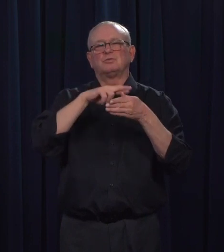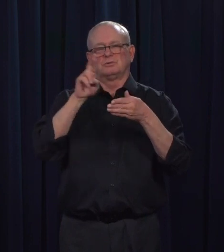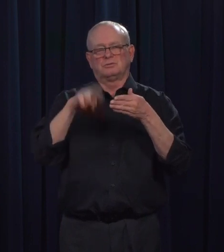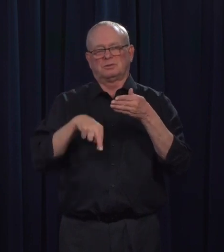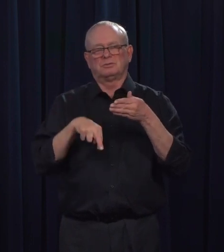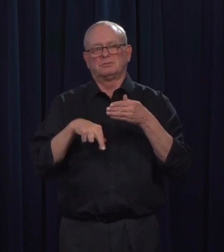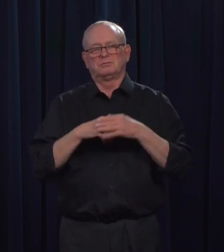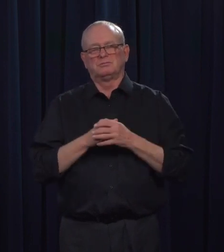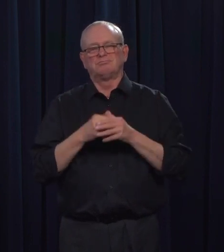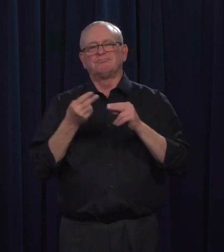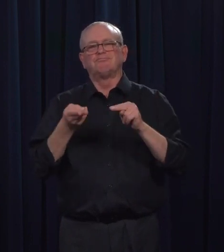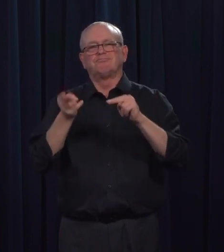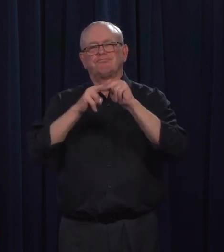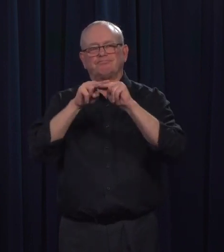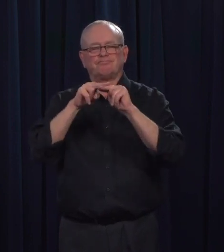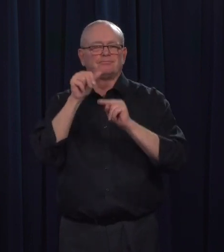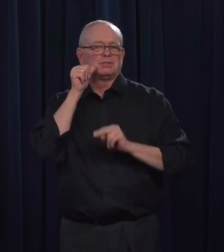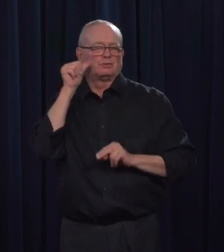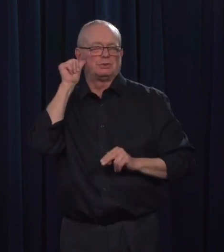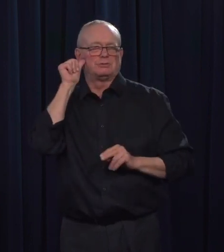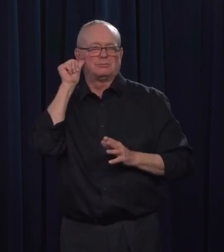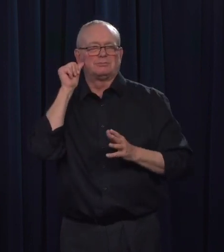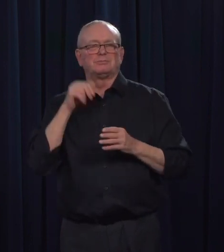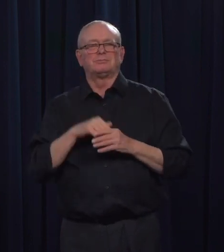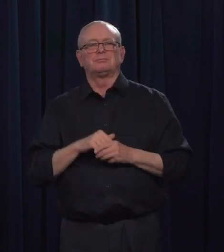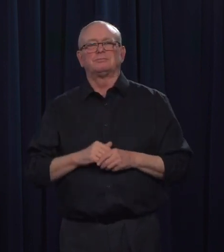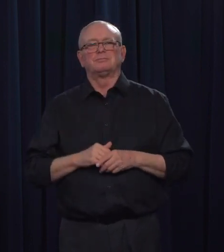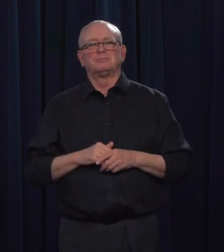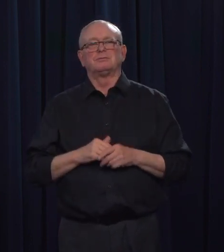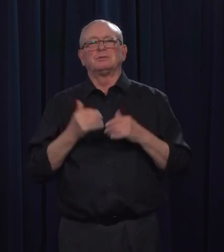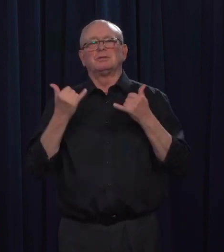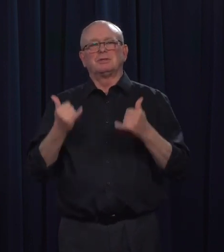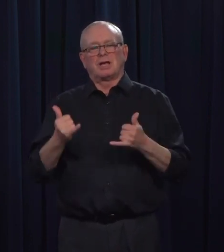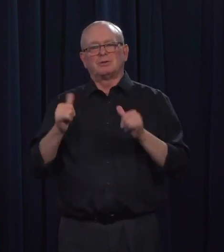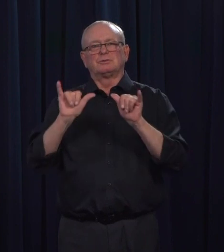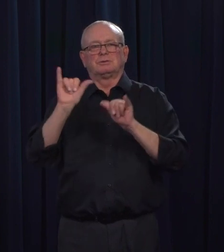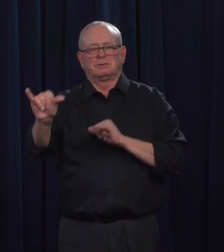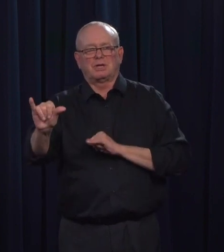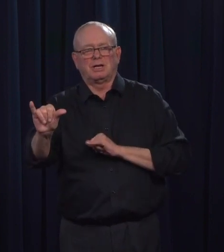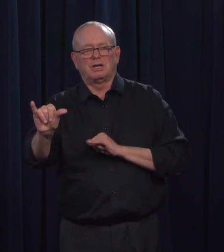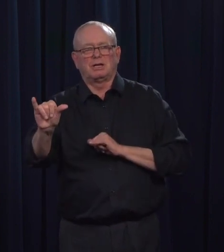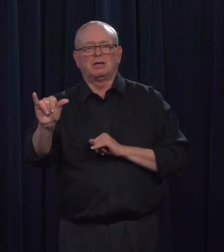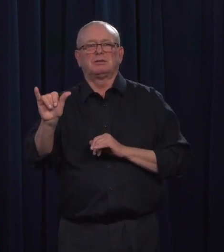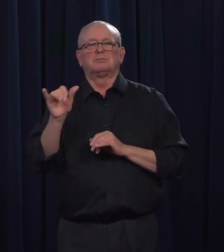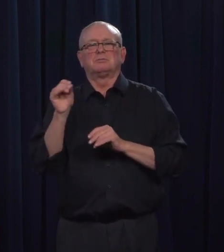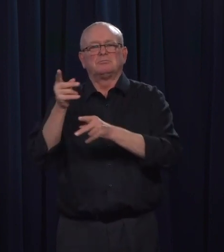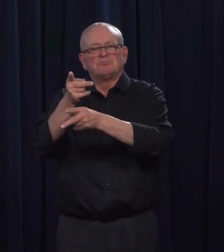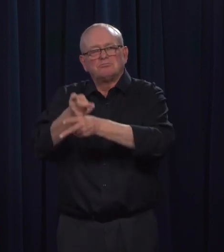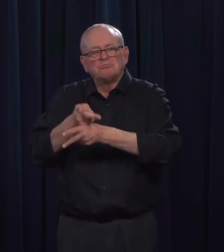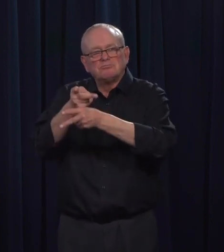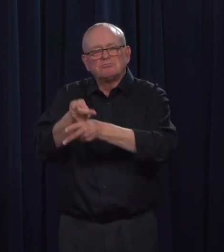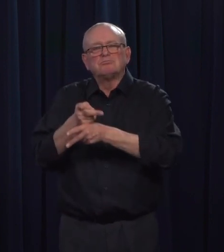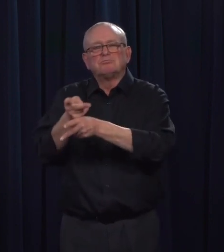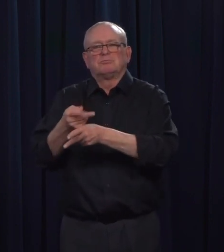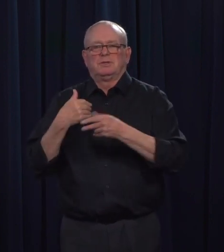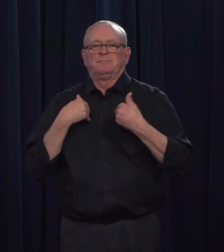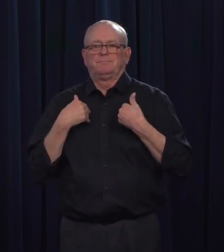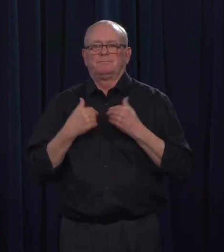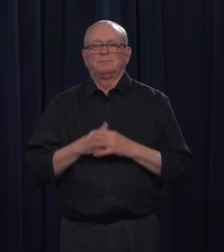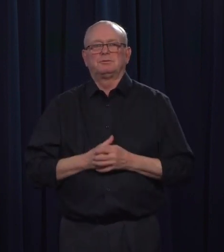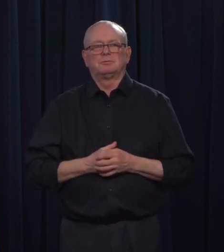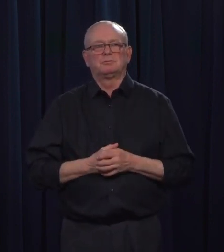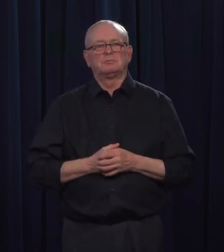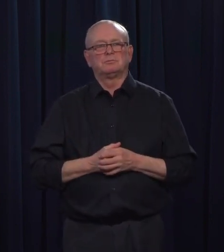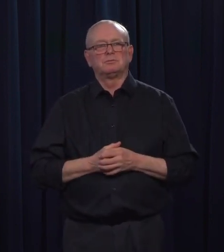care. As of right now, there are no additional confirmed cases in the other continuing care and group home settings that I talked